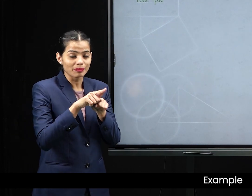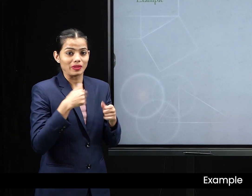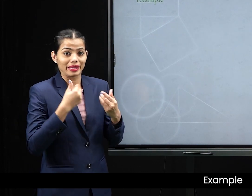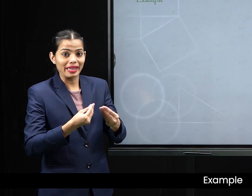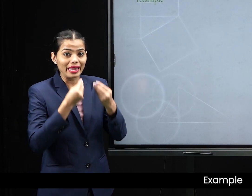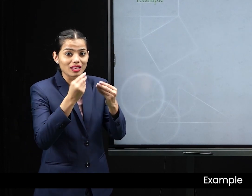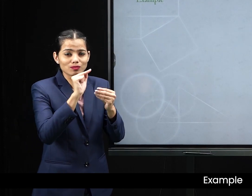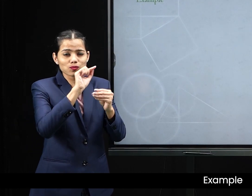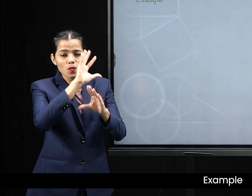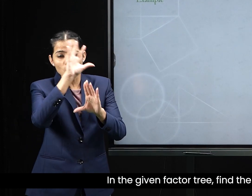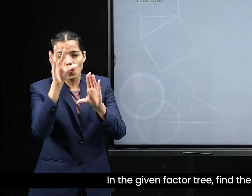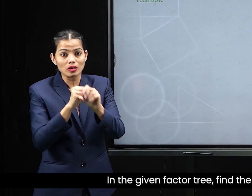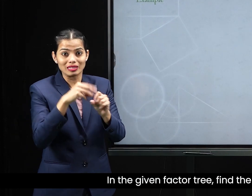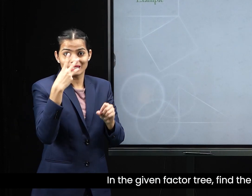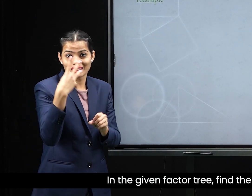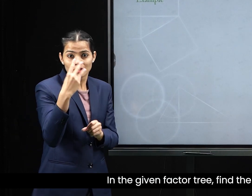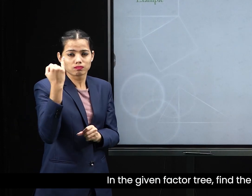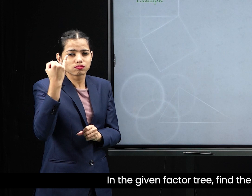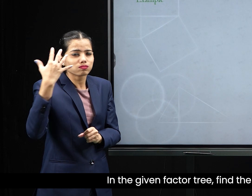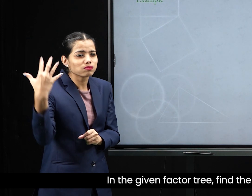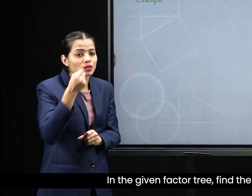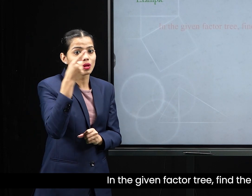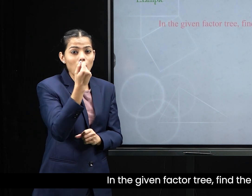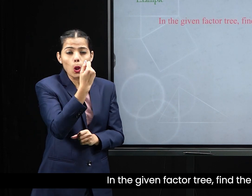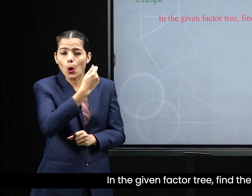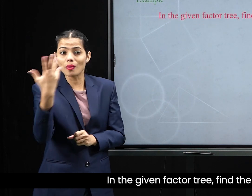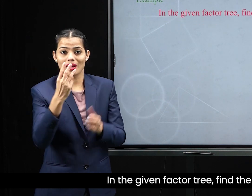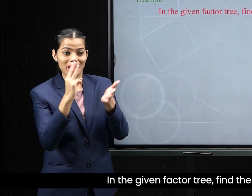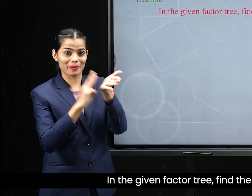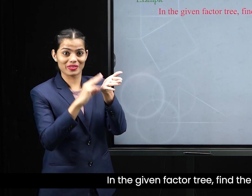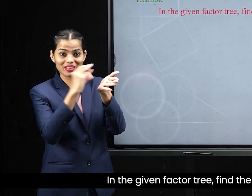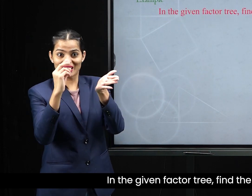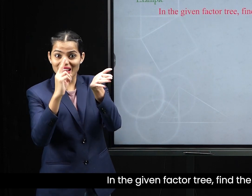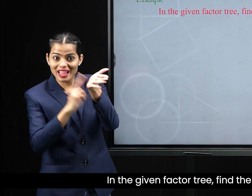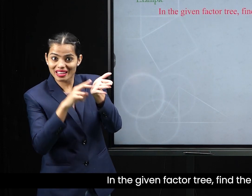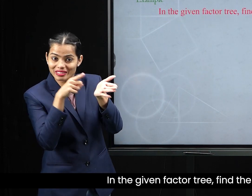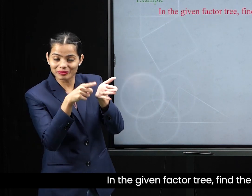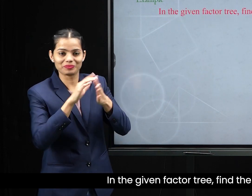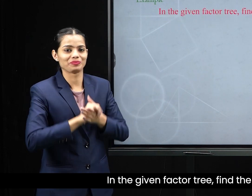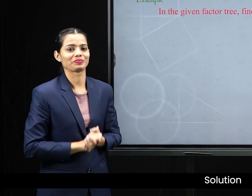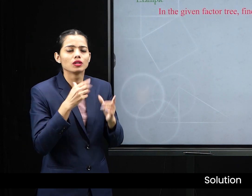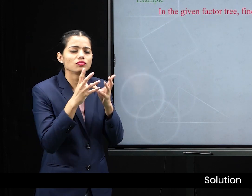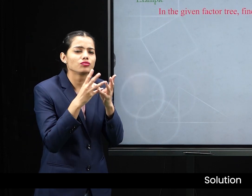Example: in the given factor tree, find the numbers m and n.